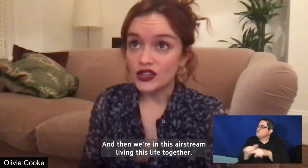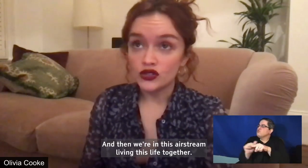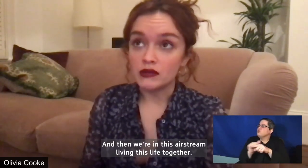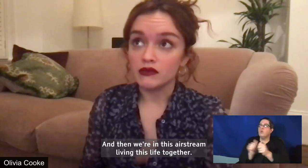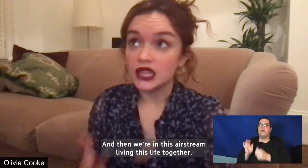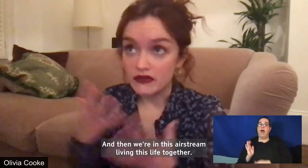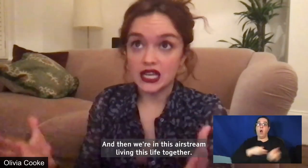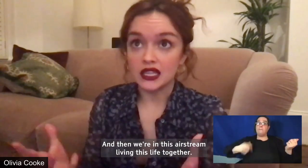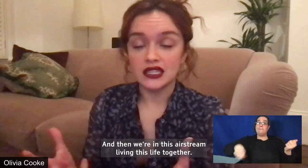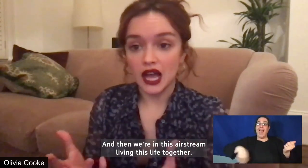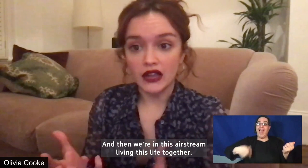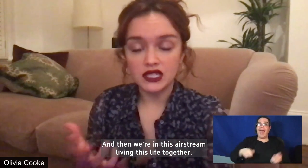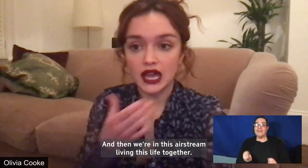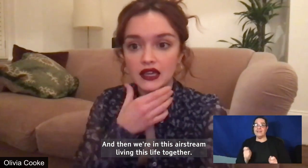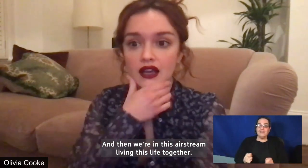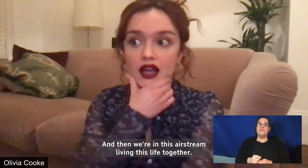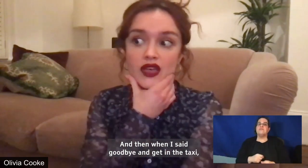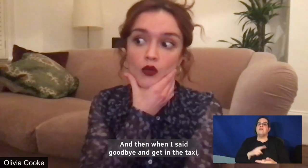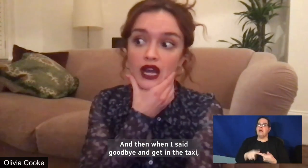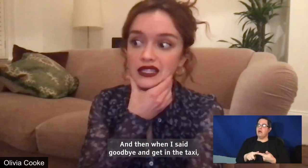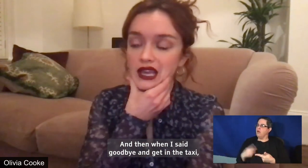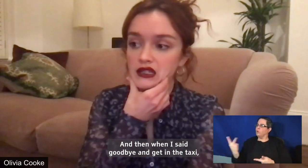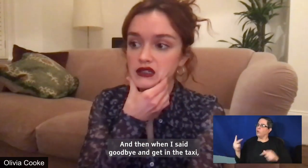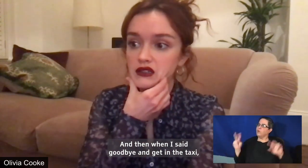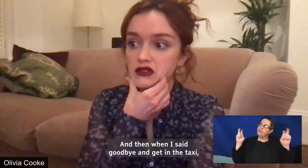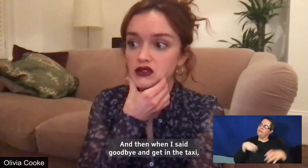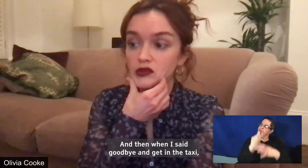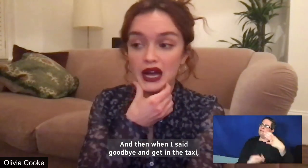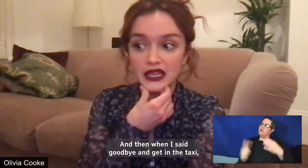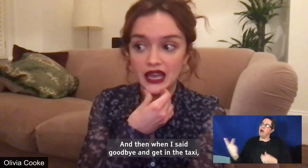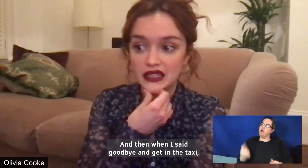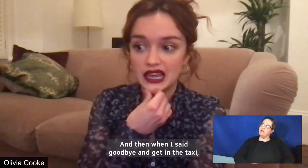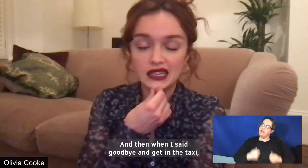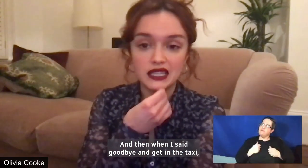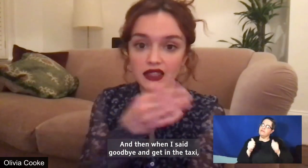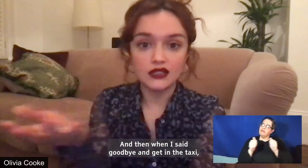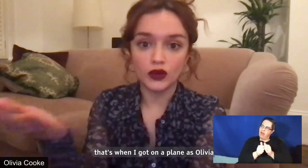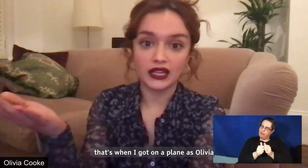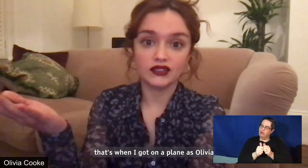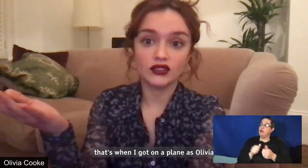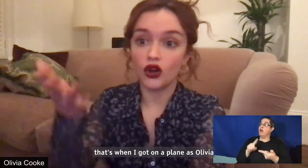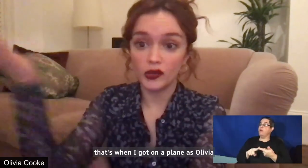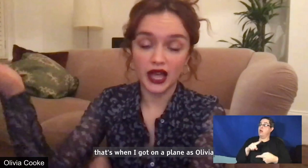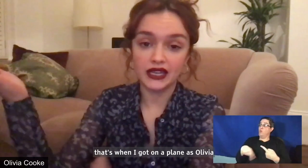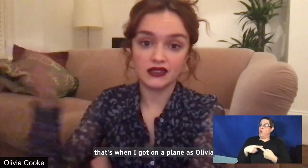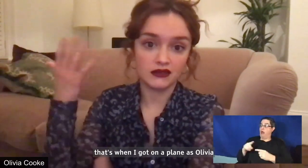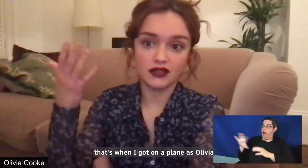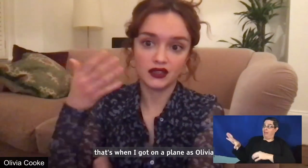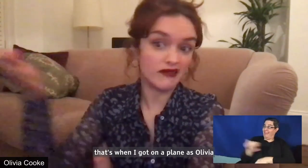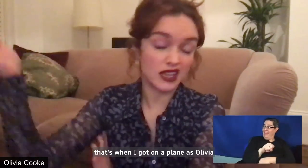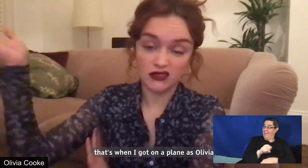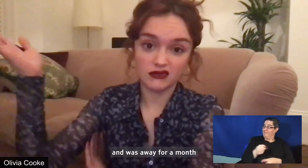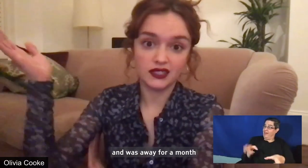in this Airstream living this life together. And then when I said goodbye and get in the taxi, that's when I got on a plane